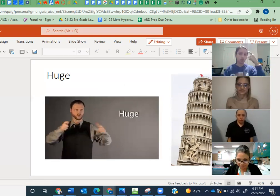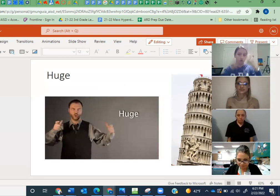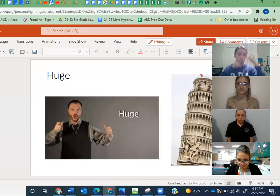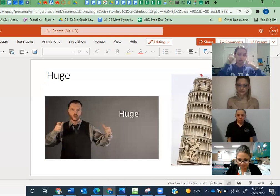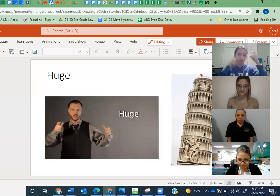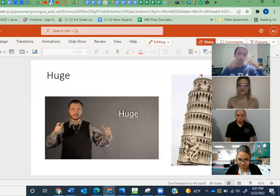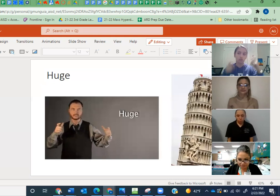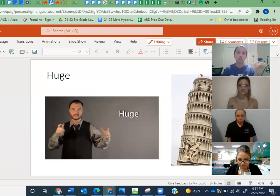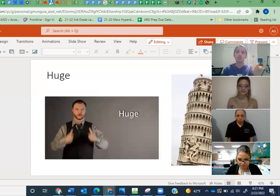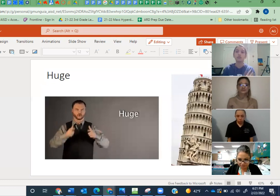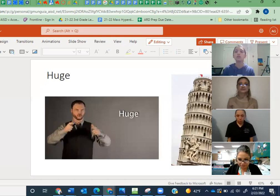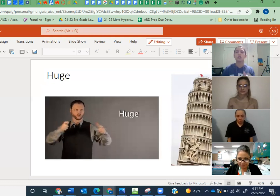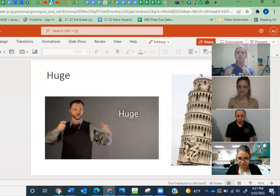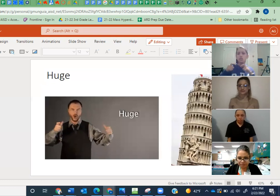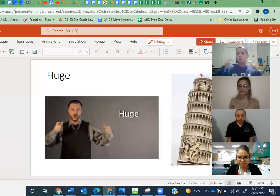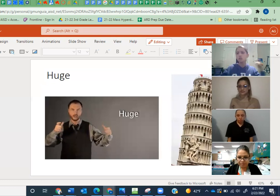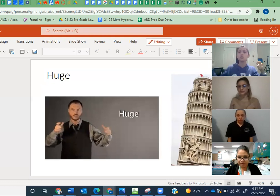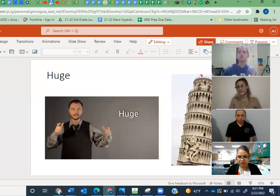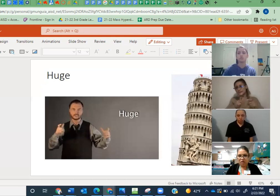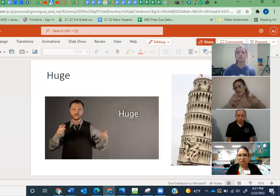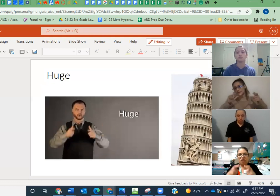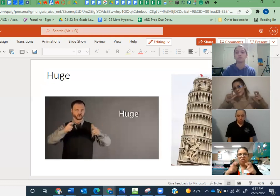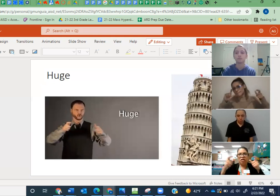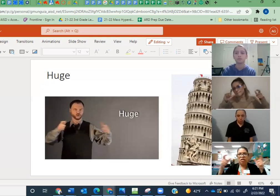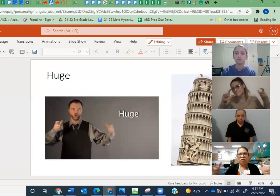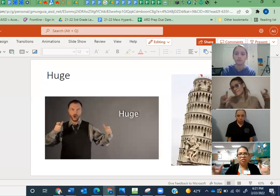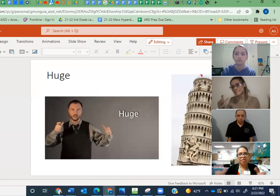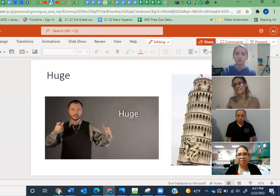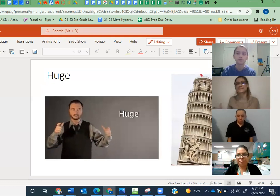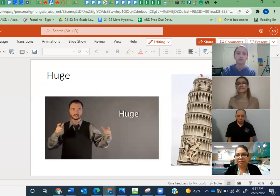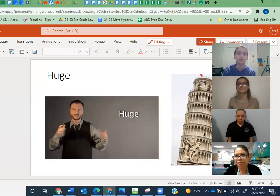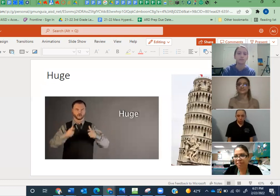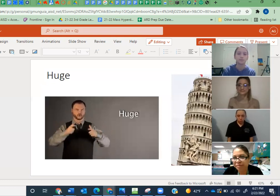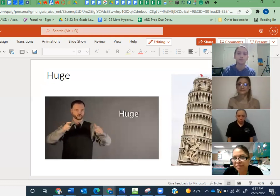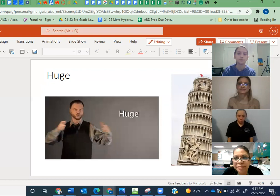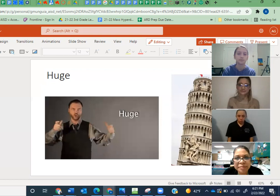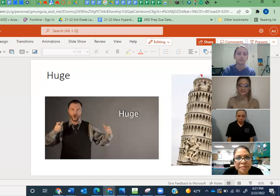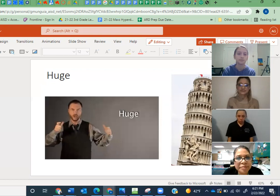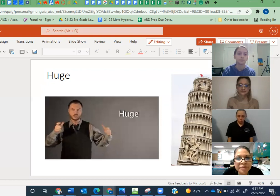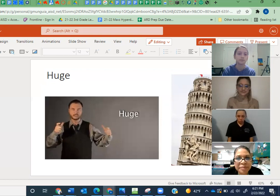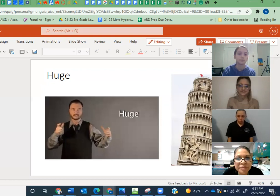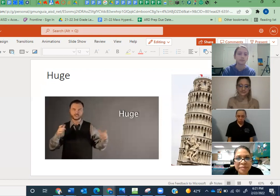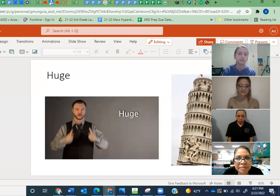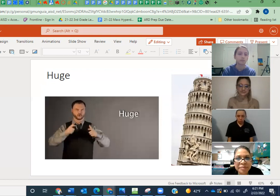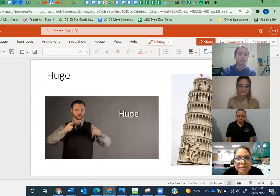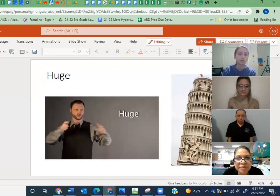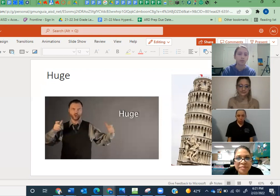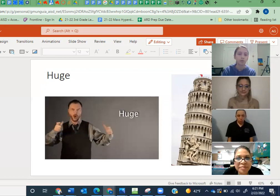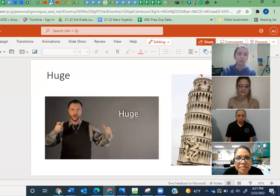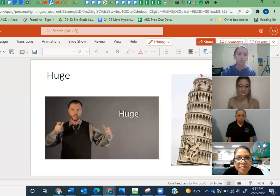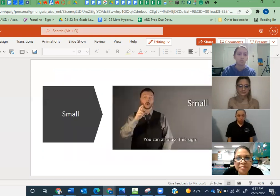the facial expression too. Huge. Huge. Mhm.